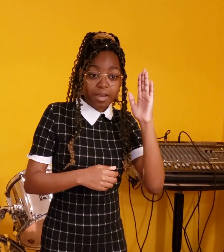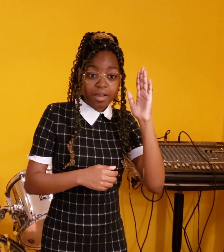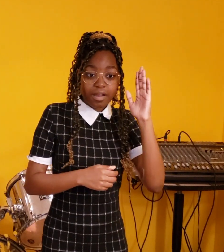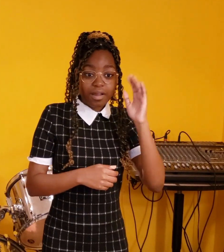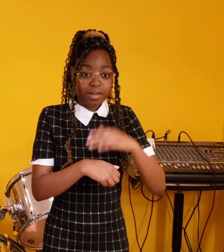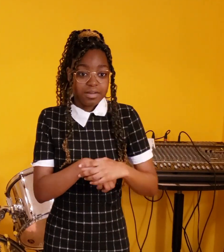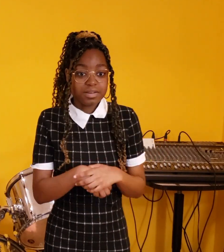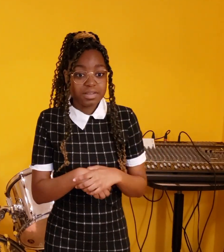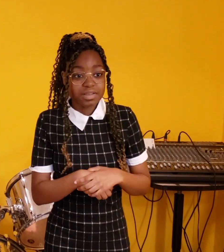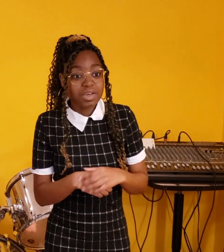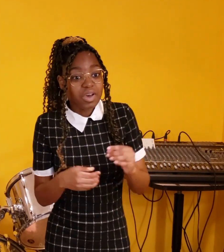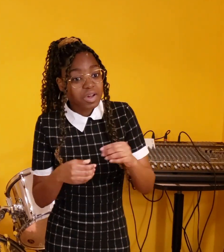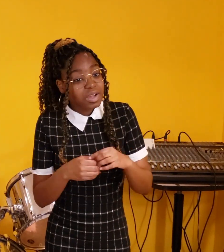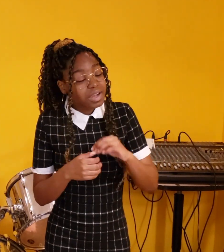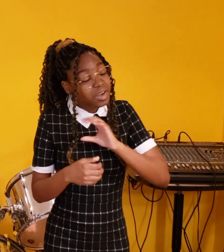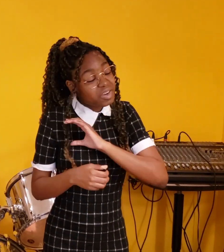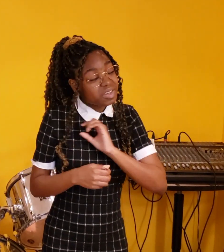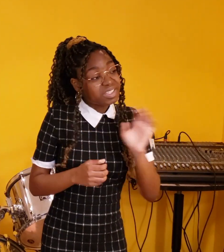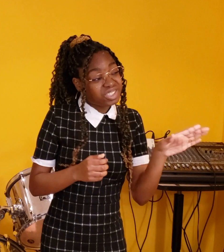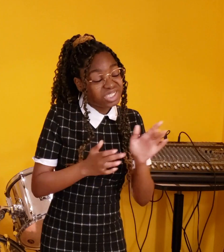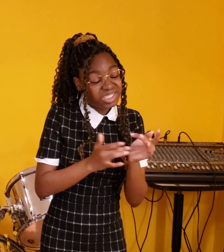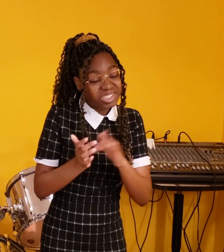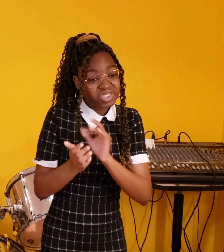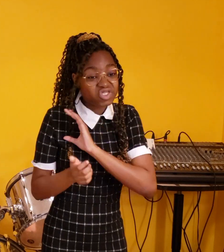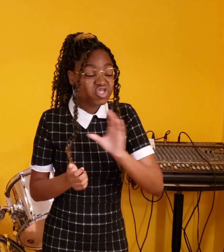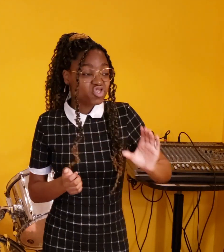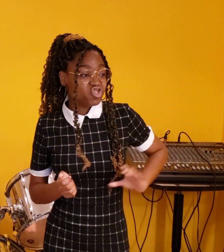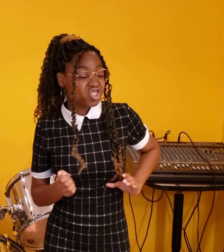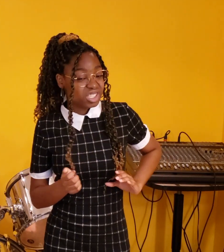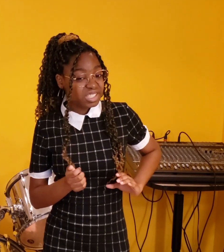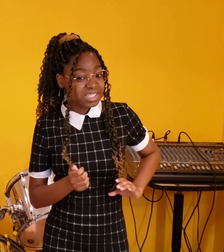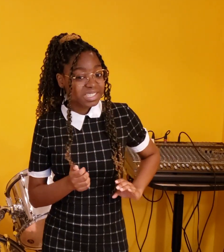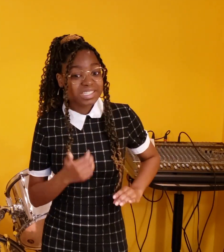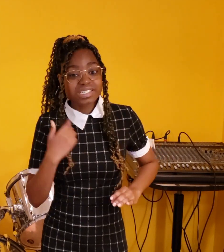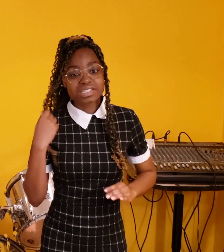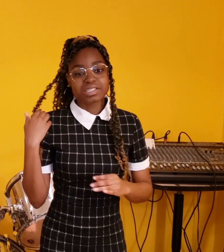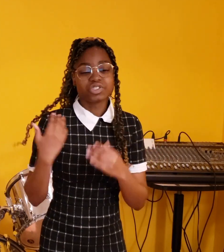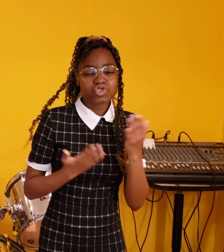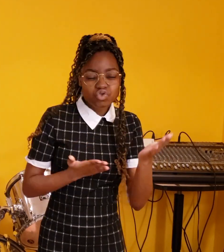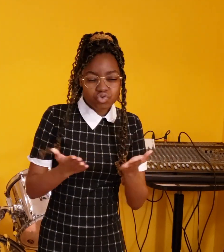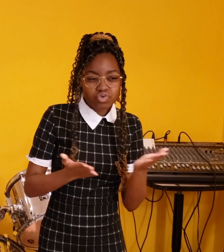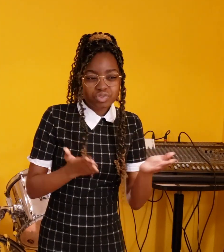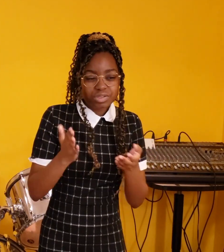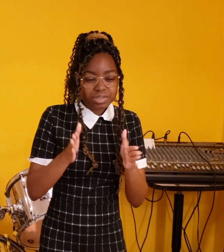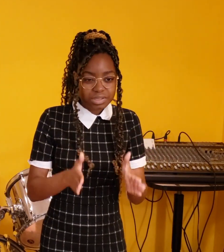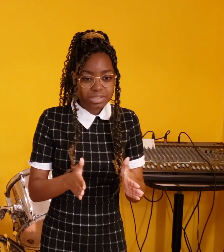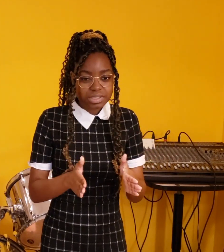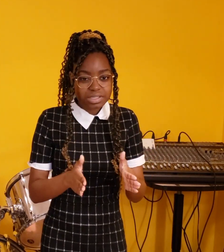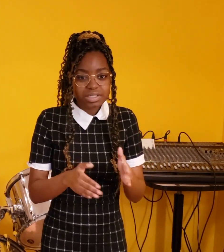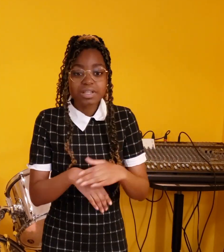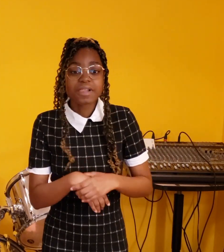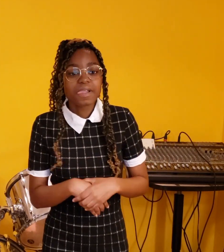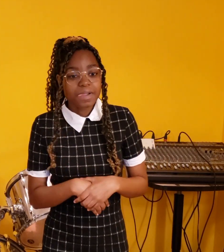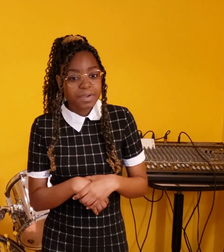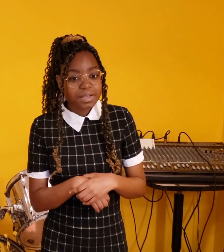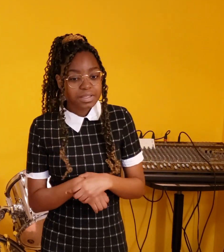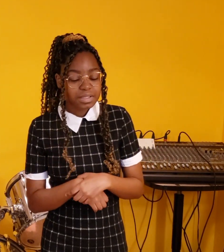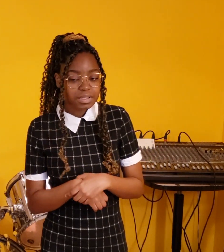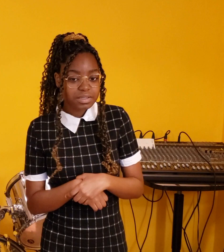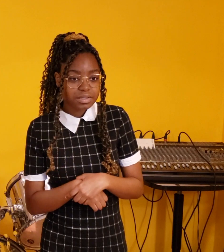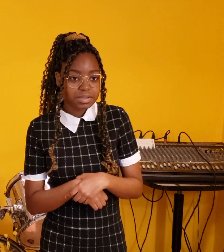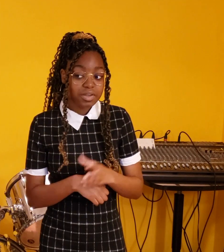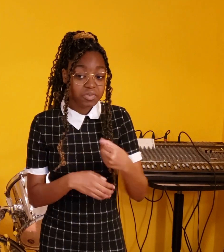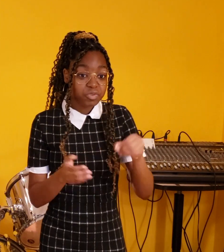of God's elect and the acknowledgement of the truth, which is after godliness. Verse 2, look